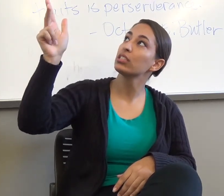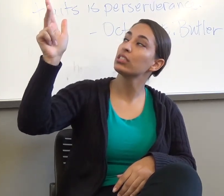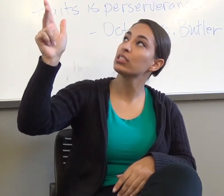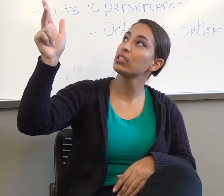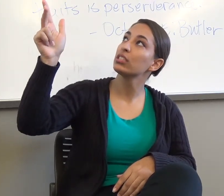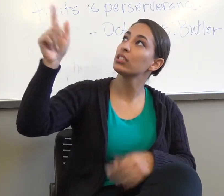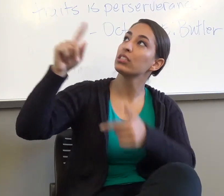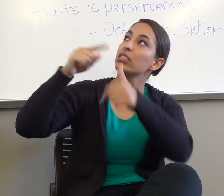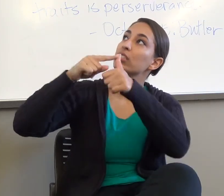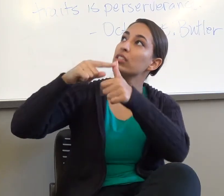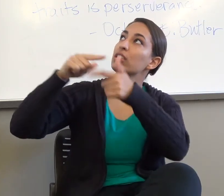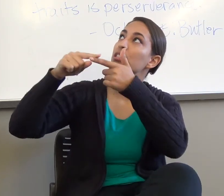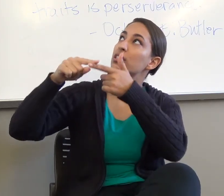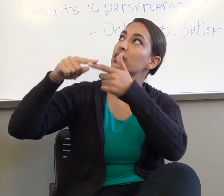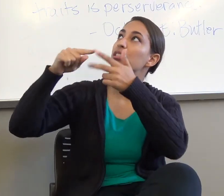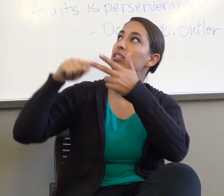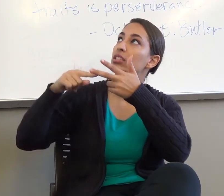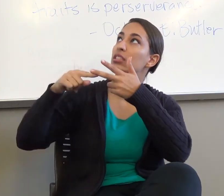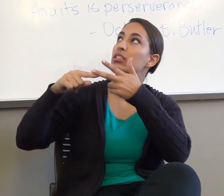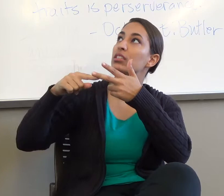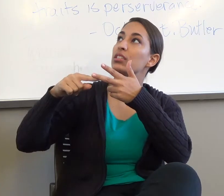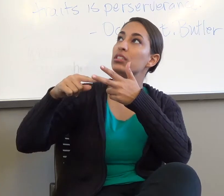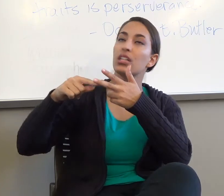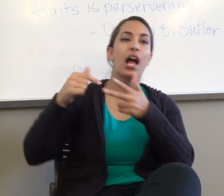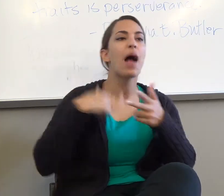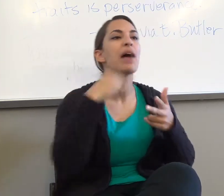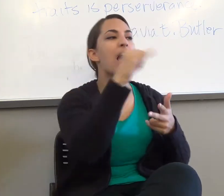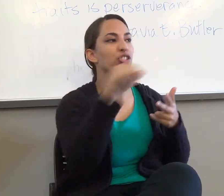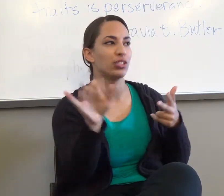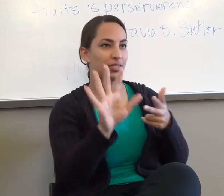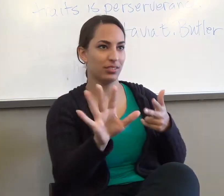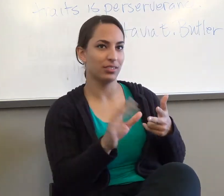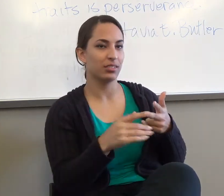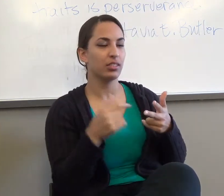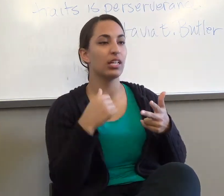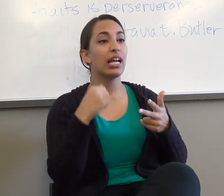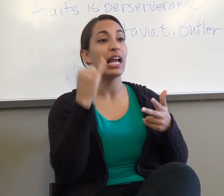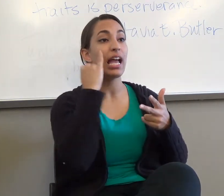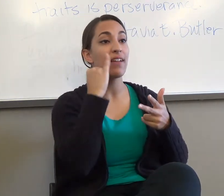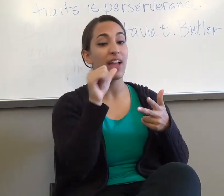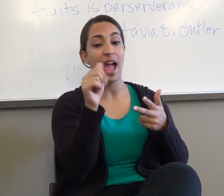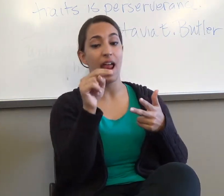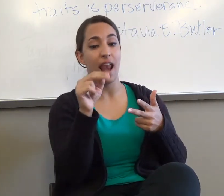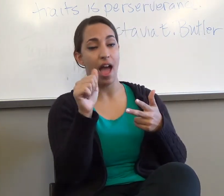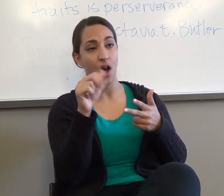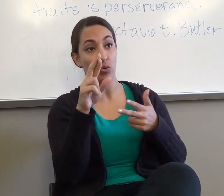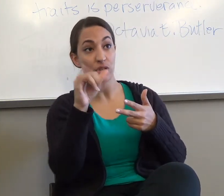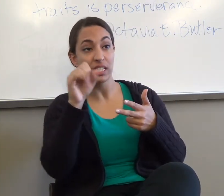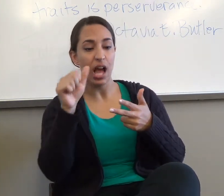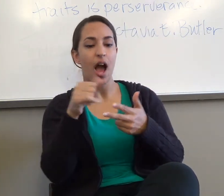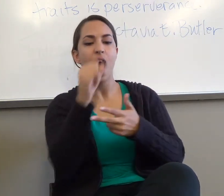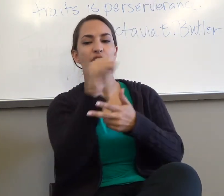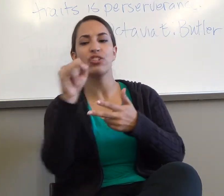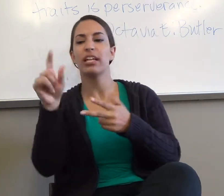transport people and goods, I'm underlining those, not crossing them out. But if Anarissa does that, what's this paragraph going to be about in Anarissa's paper?